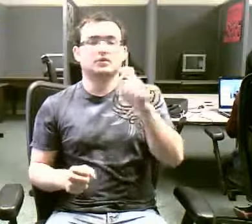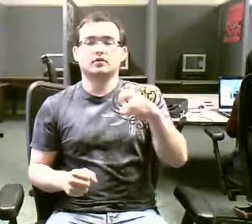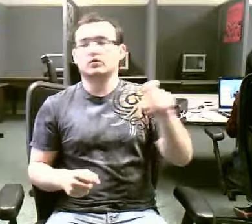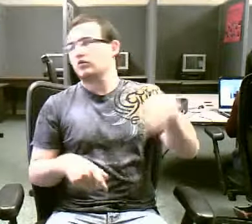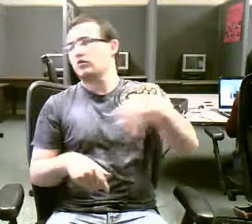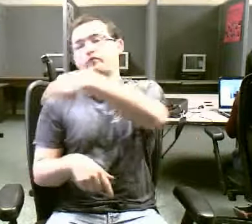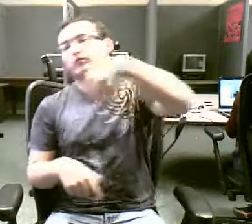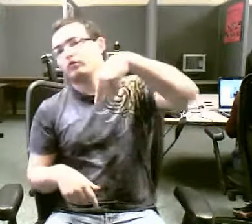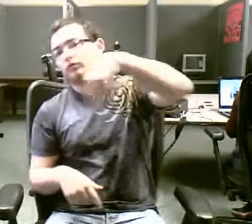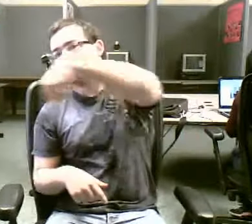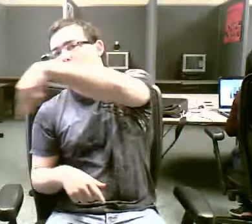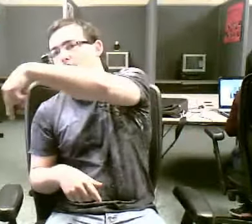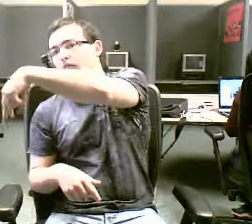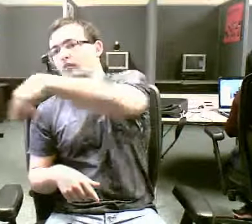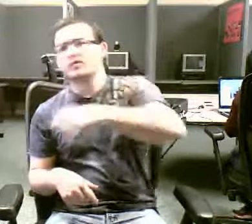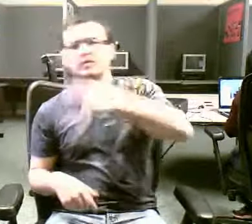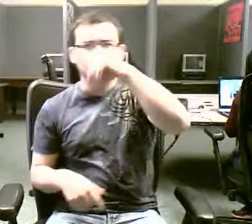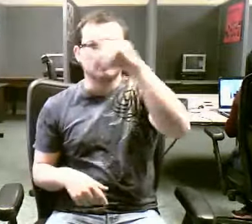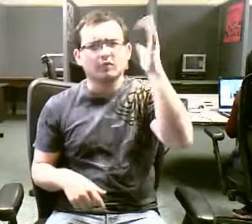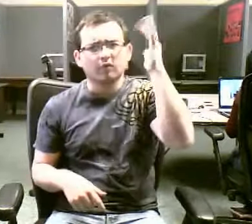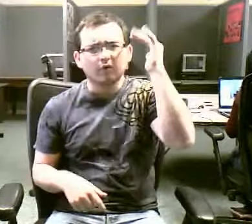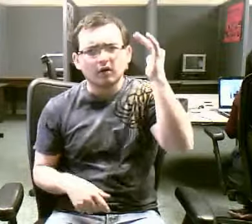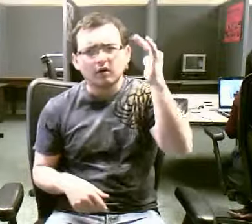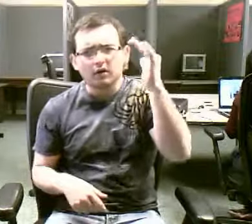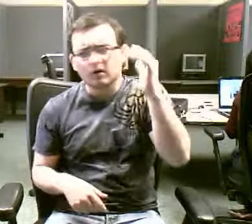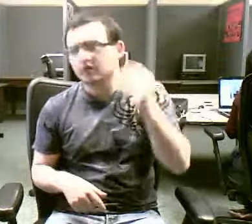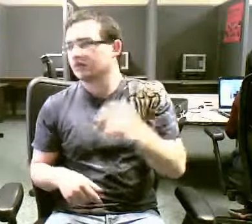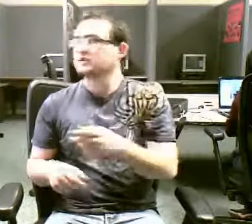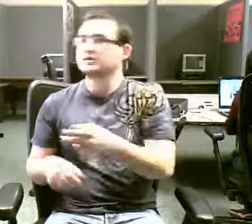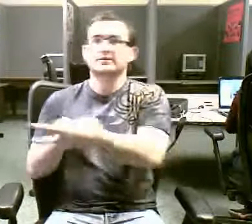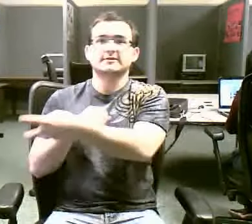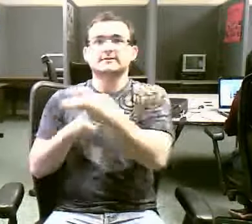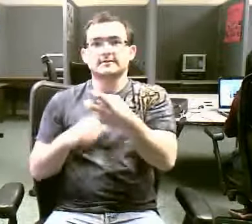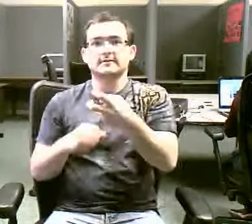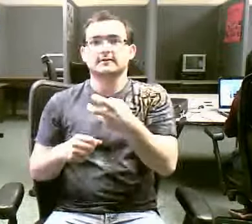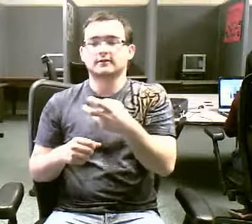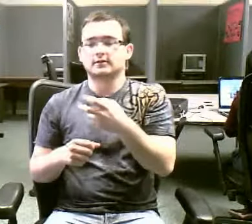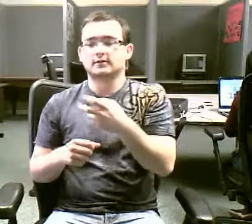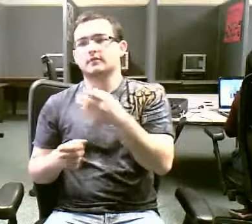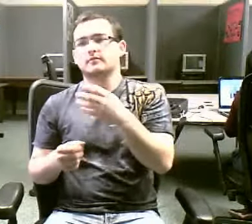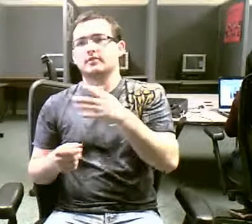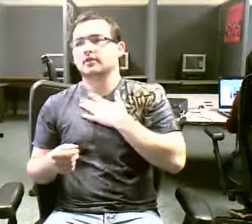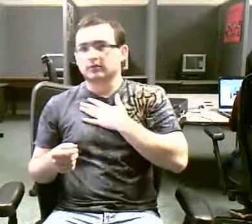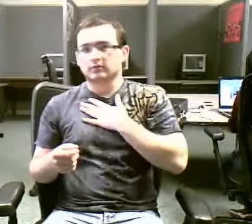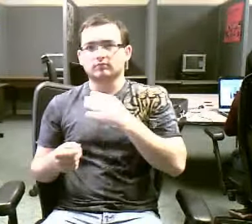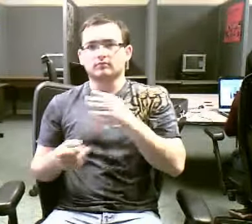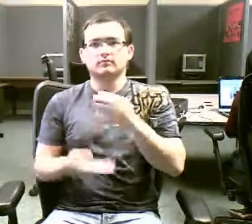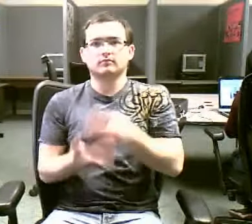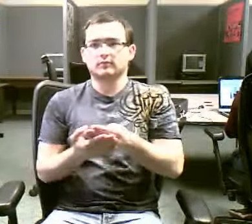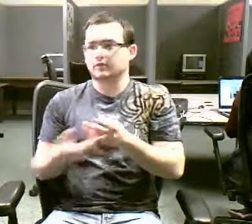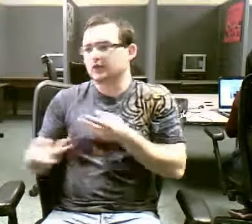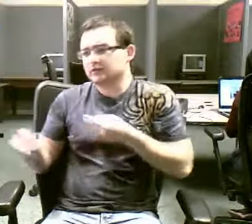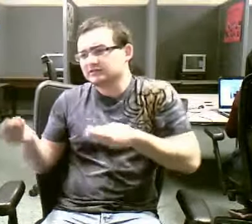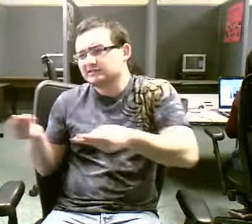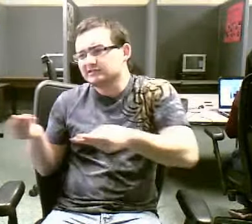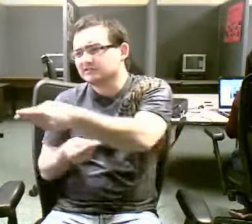take money out of the check. You can just go directly to your bank and cash it and you get all of your money back,